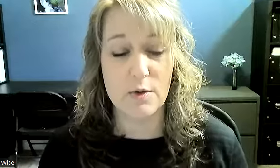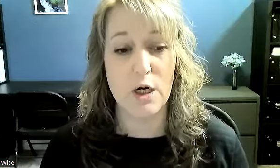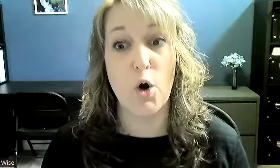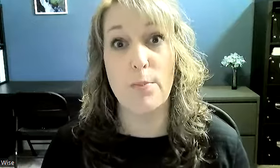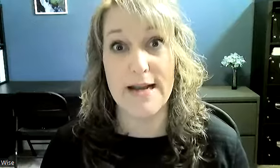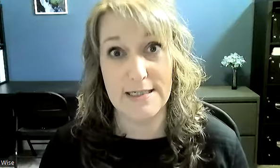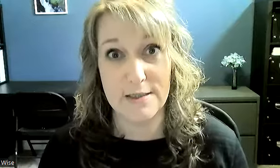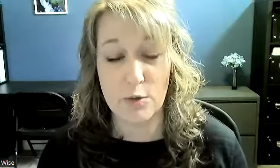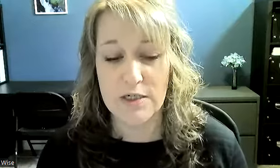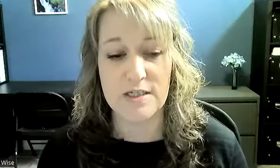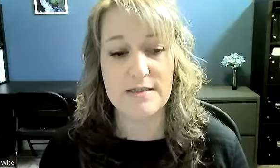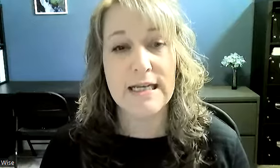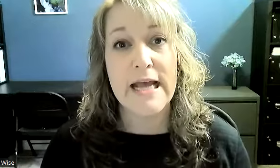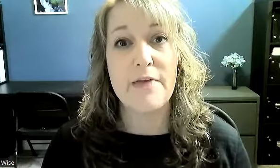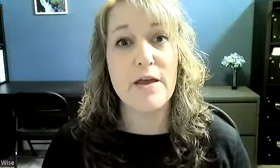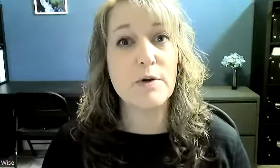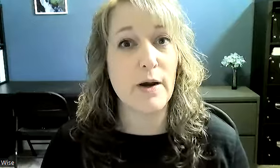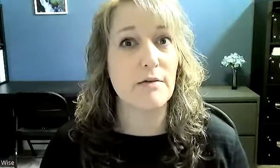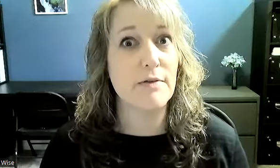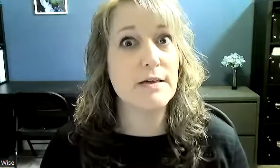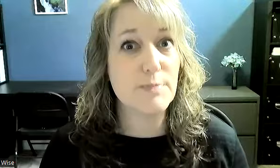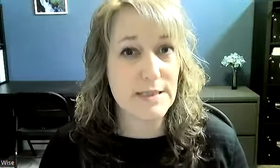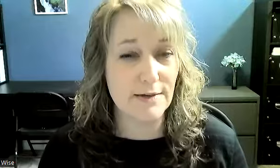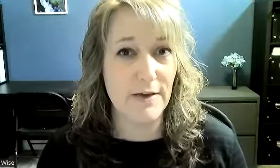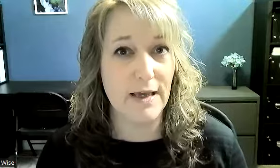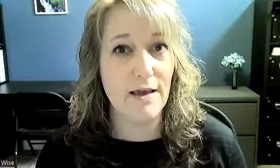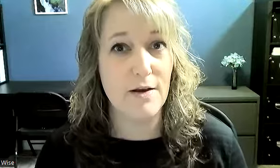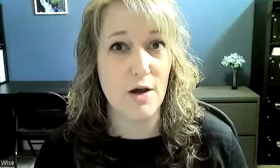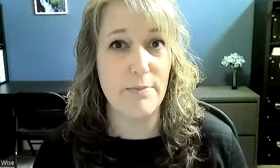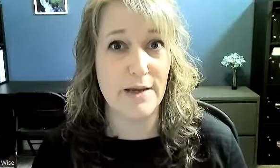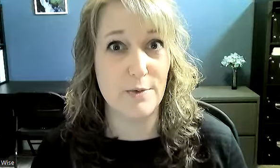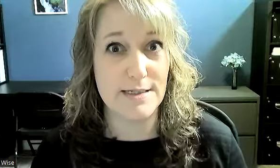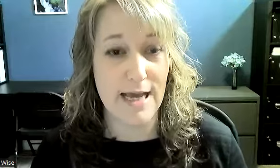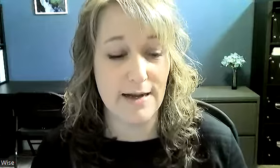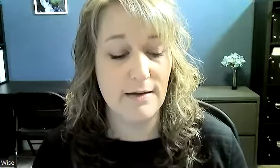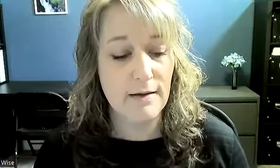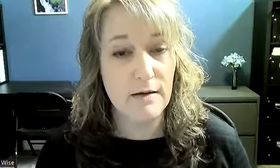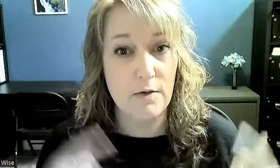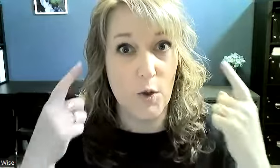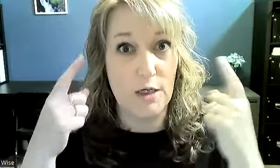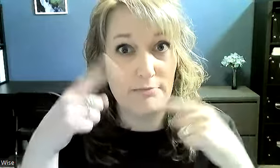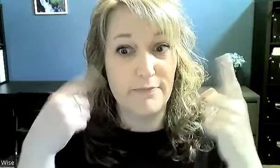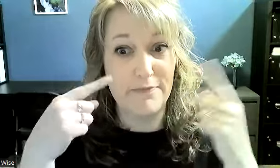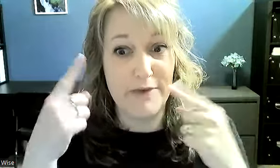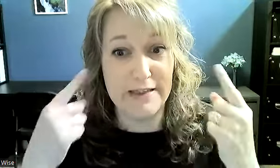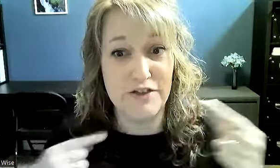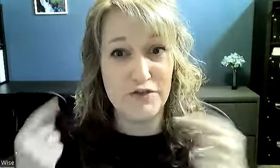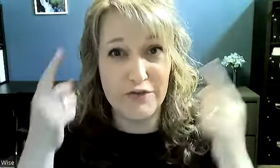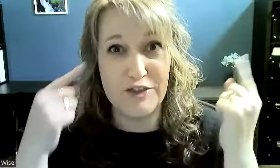or open-ended questions, and they require a very specific non-manual sign or facial